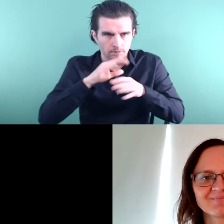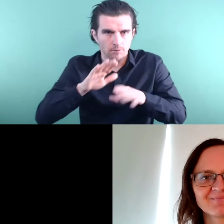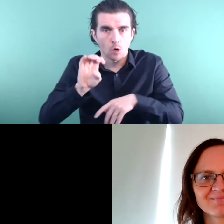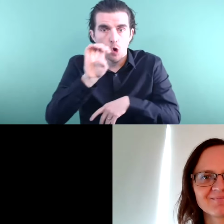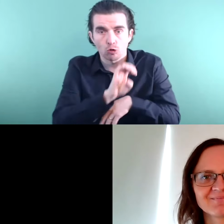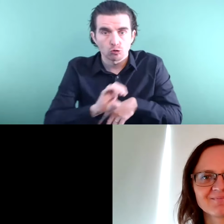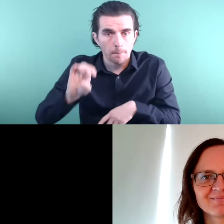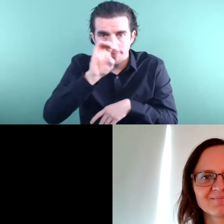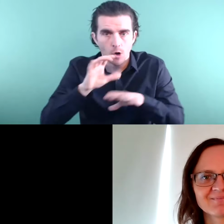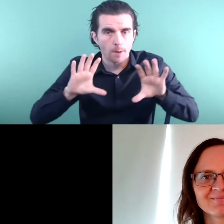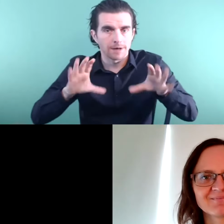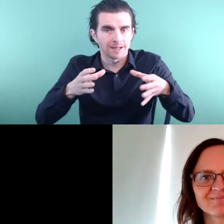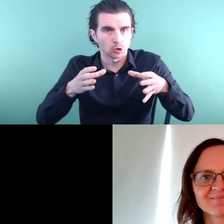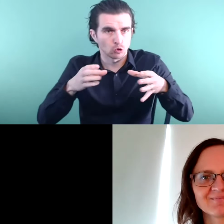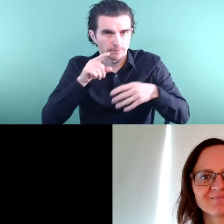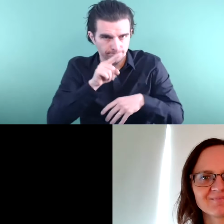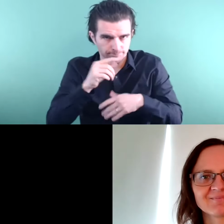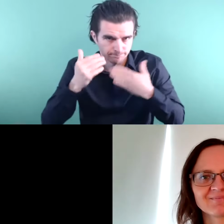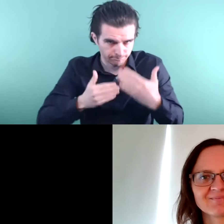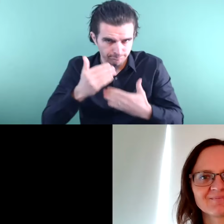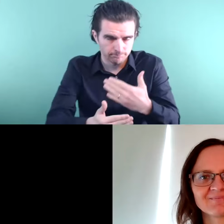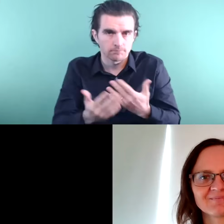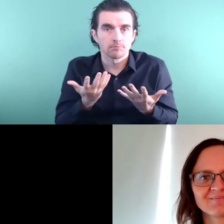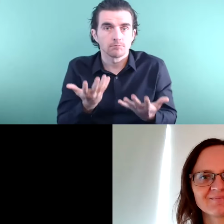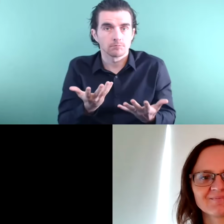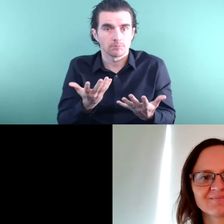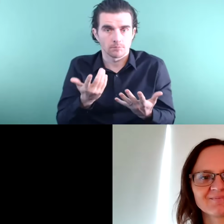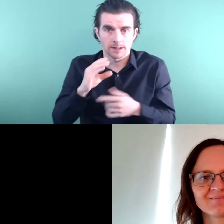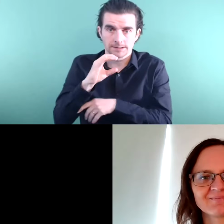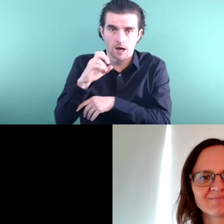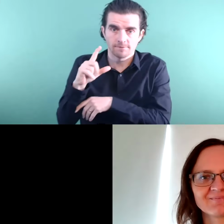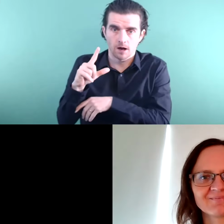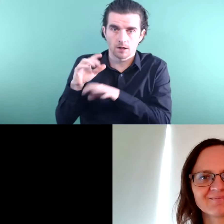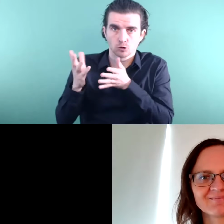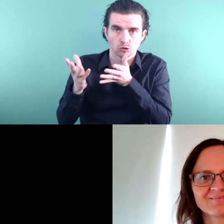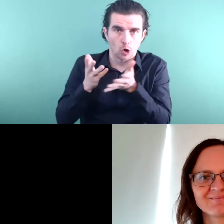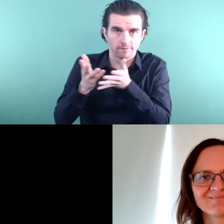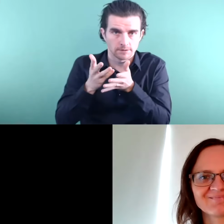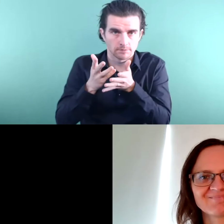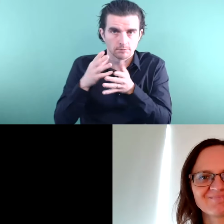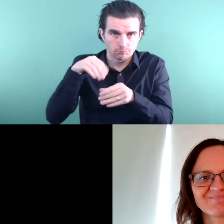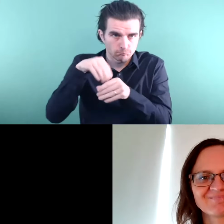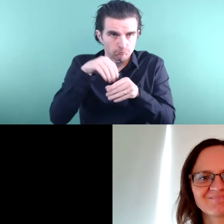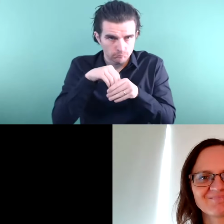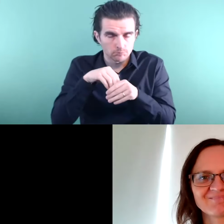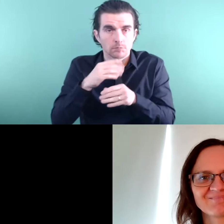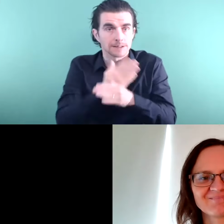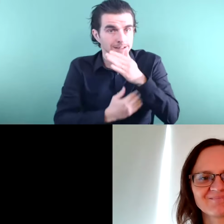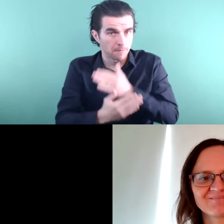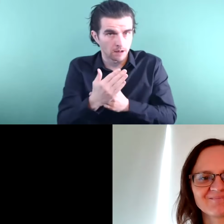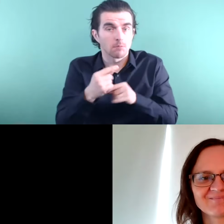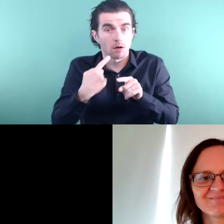and analysis within policy process. So we have plenty of time. The floor is yours,